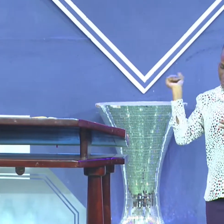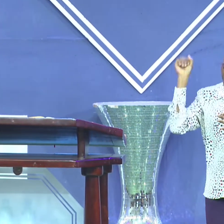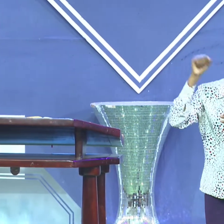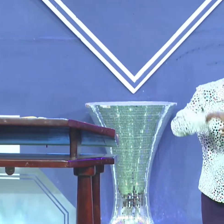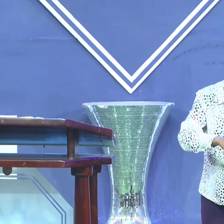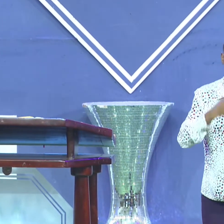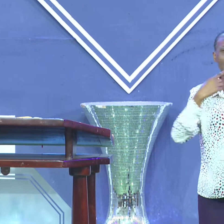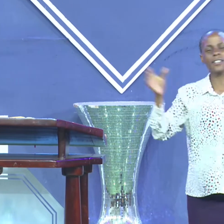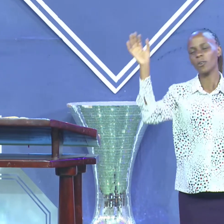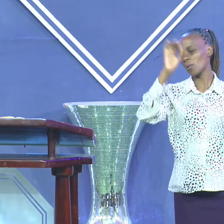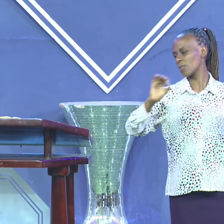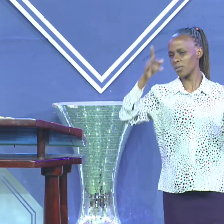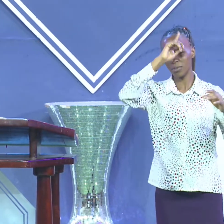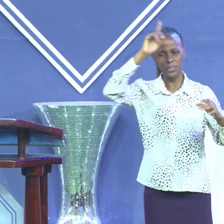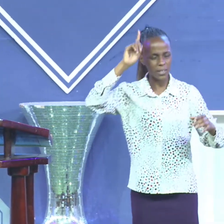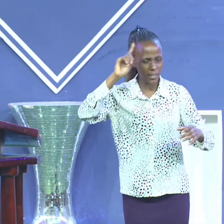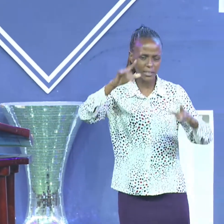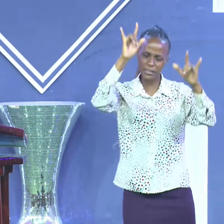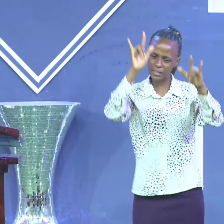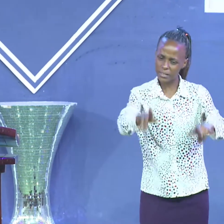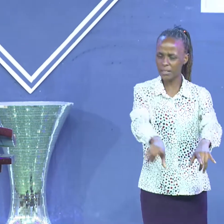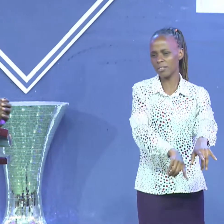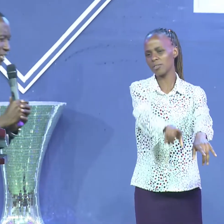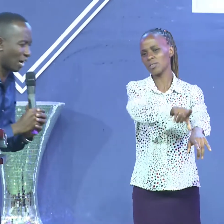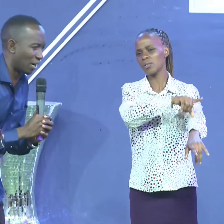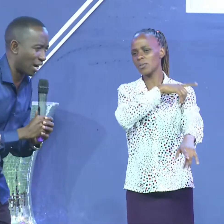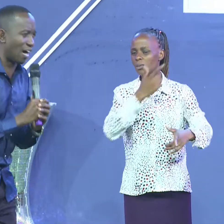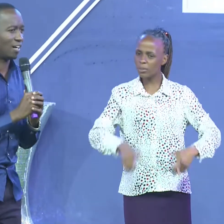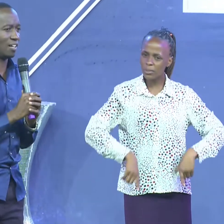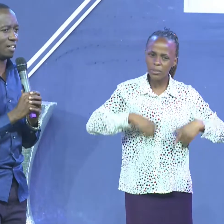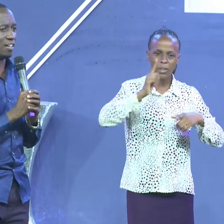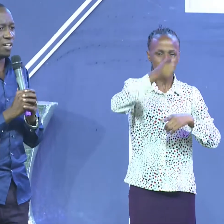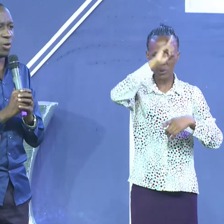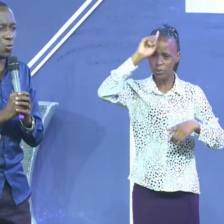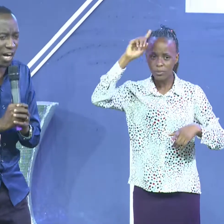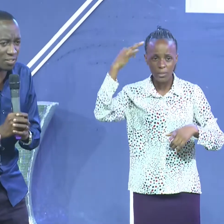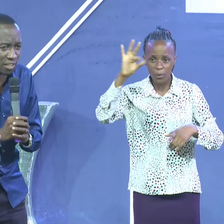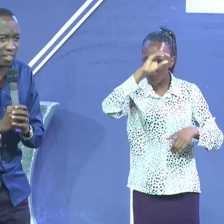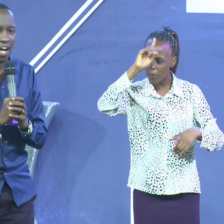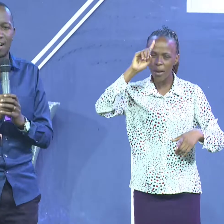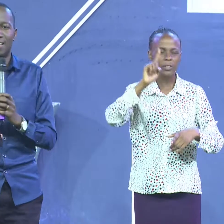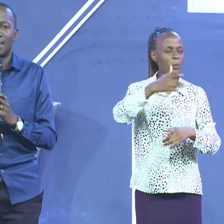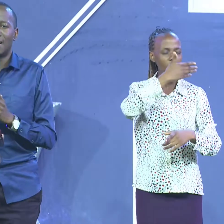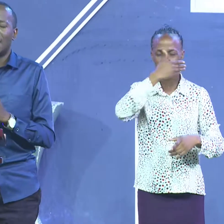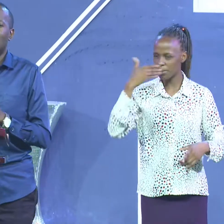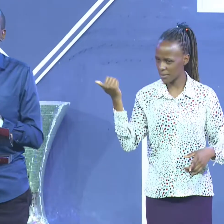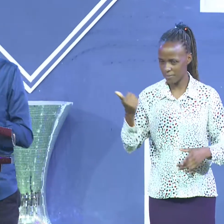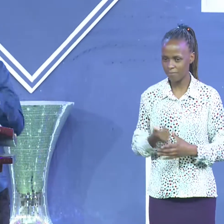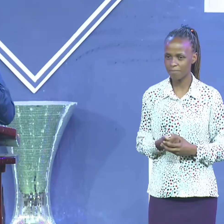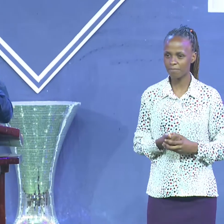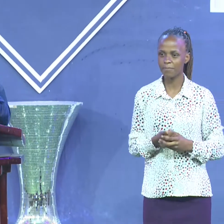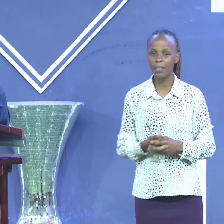down before him, O king, long live the king, king of kings, you're the